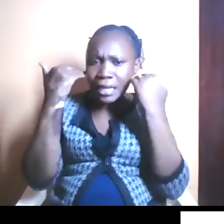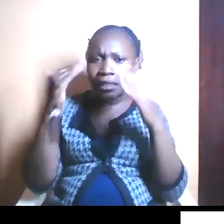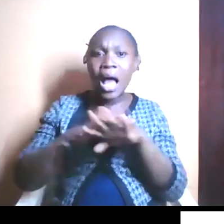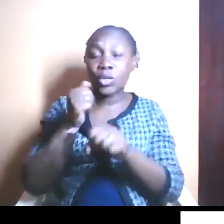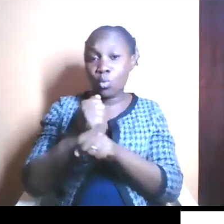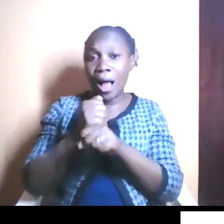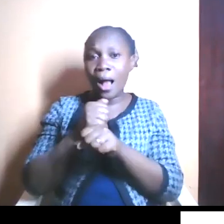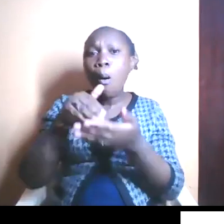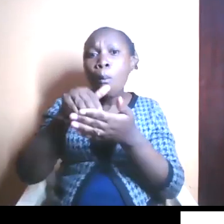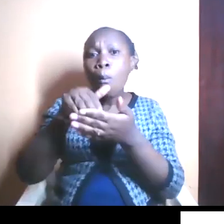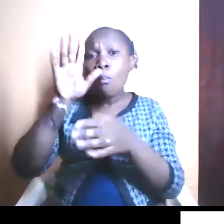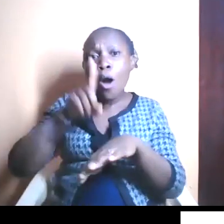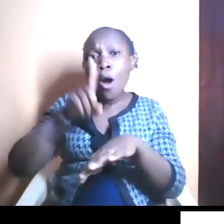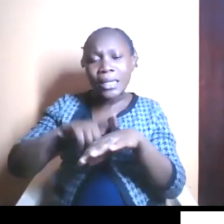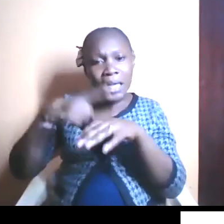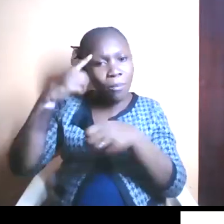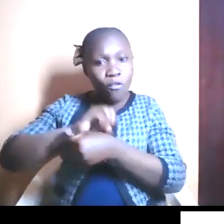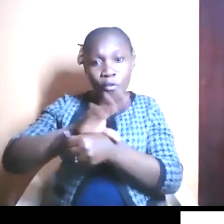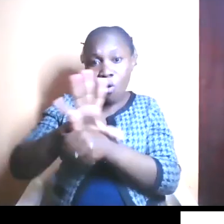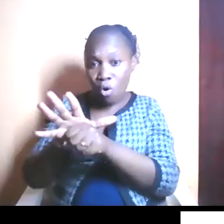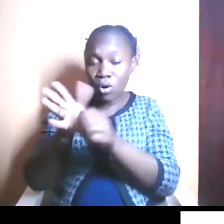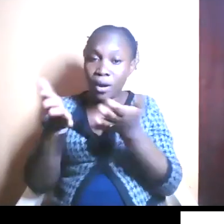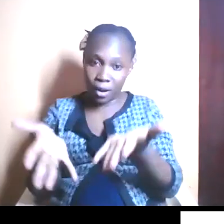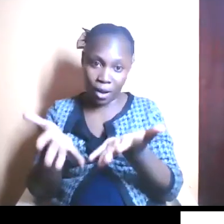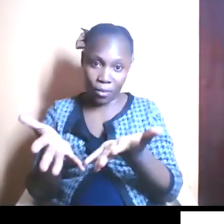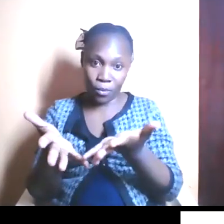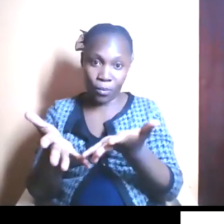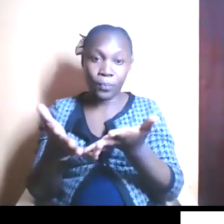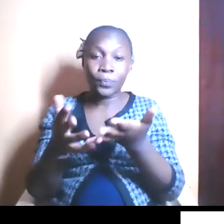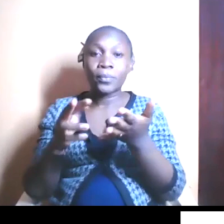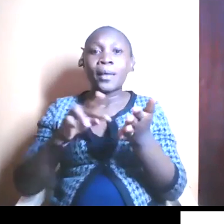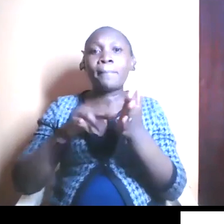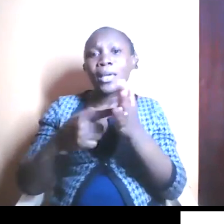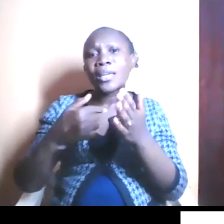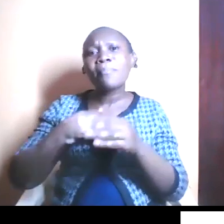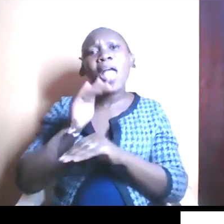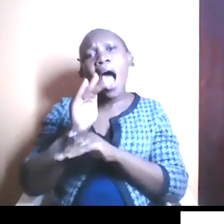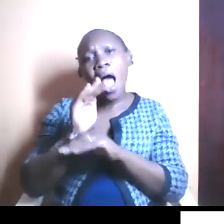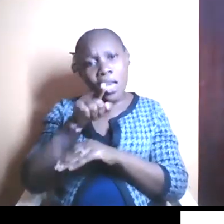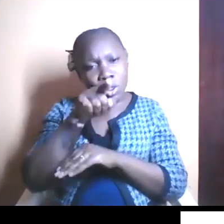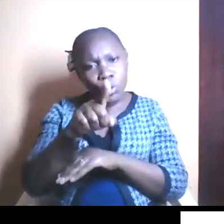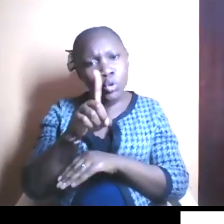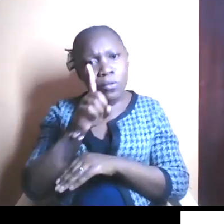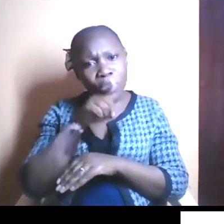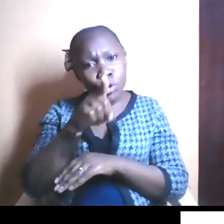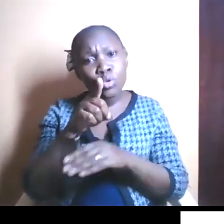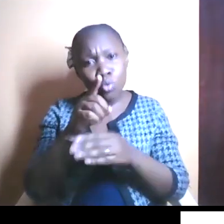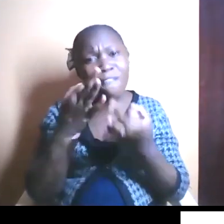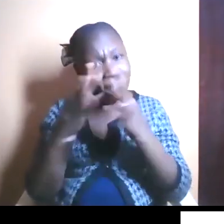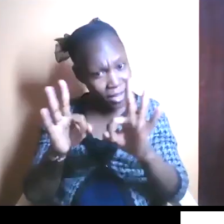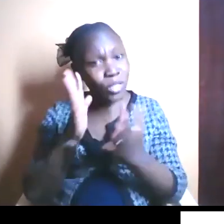the COVID-19 pandemic. So I asked you whether you are free. Are you free